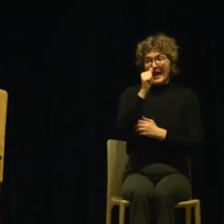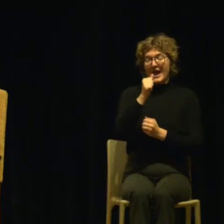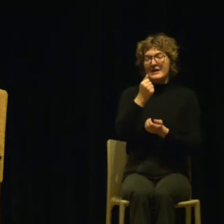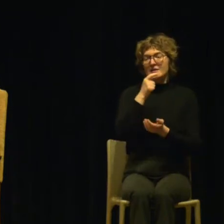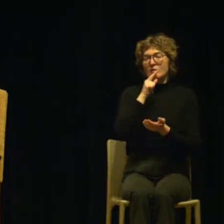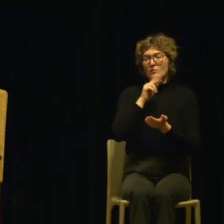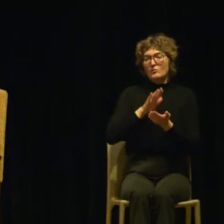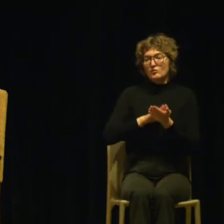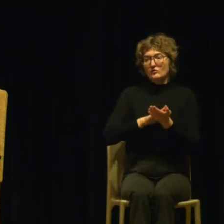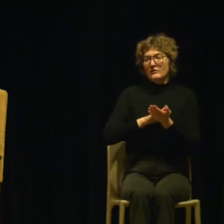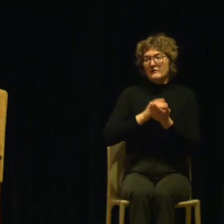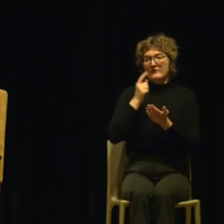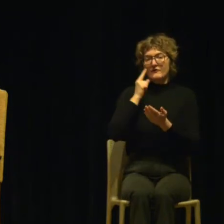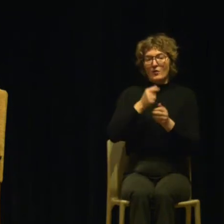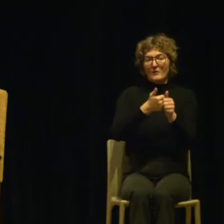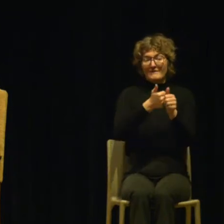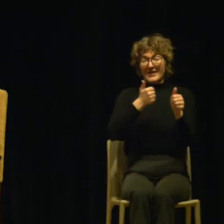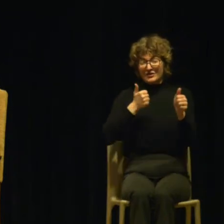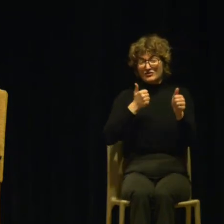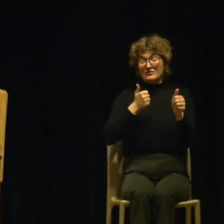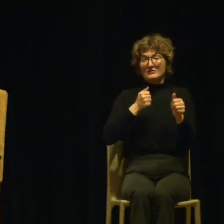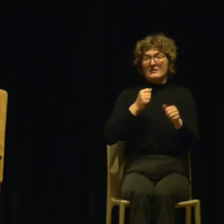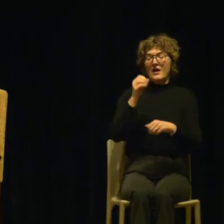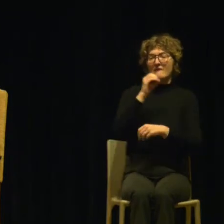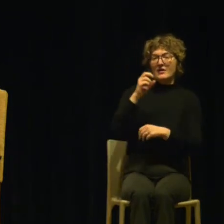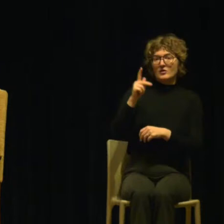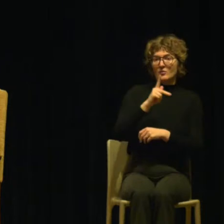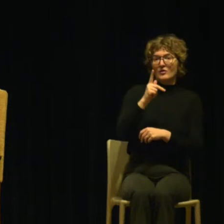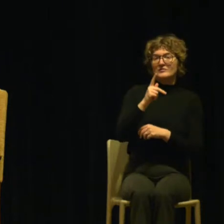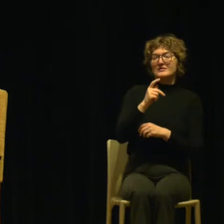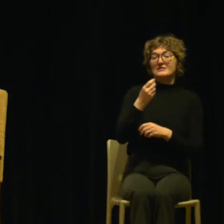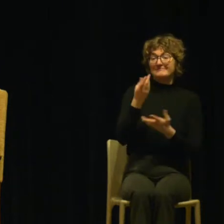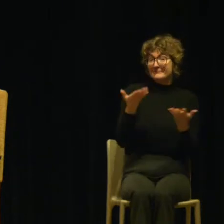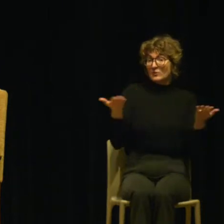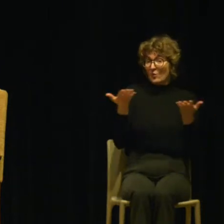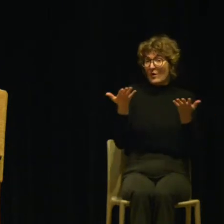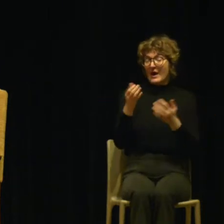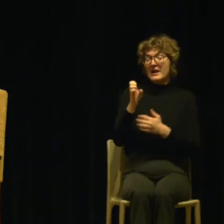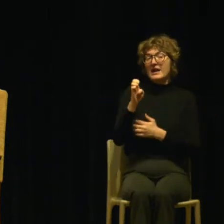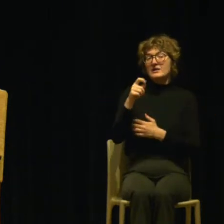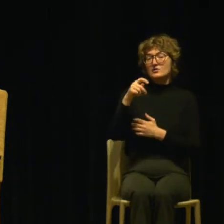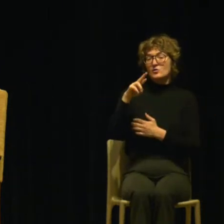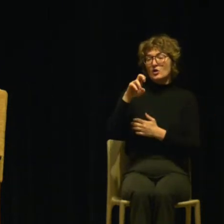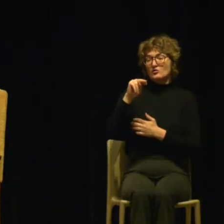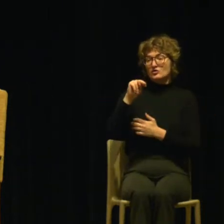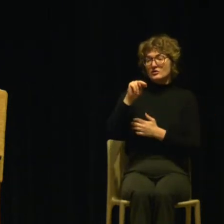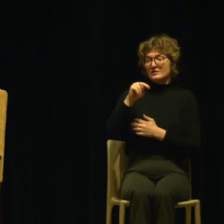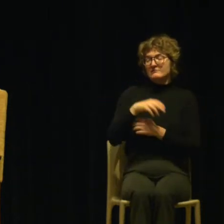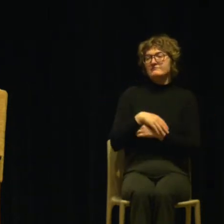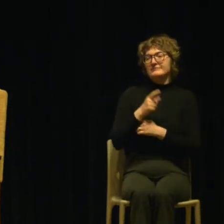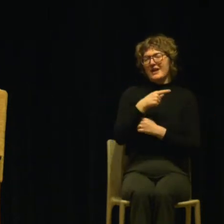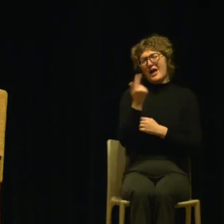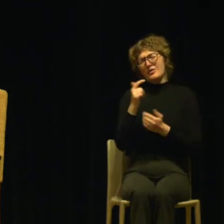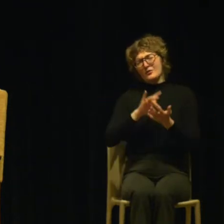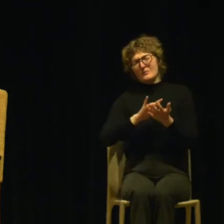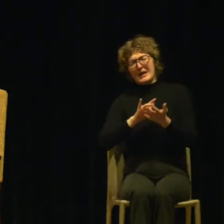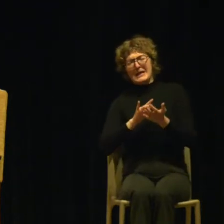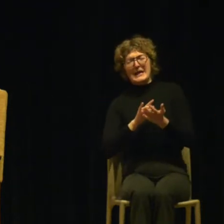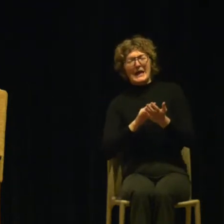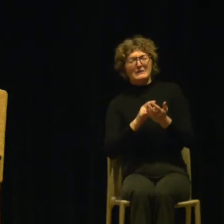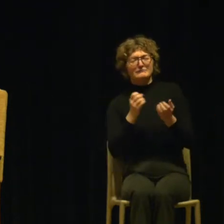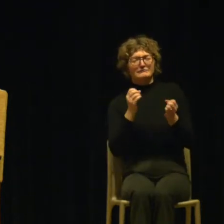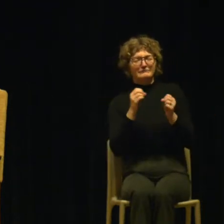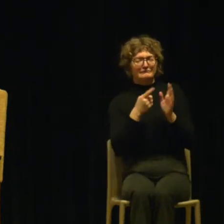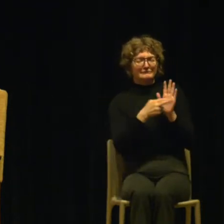prevention of osteoporosis is estrogen. Bar none. The other medications that you get, they're treating